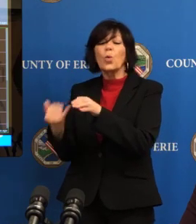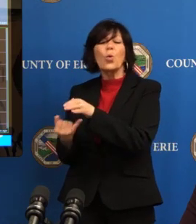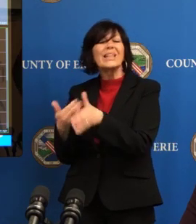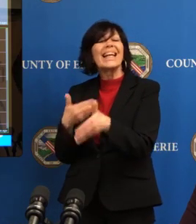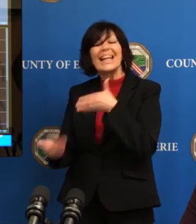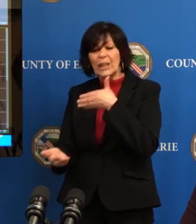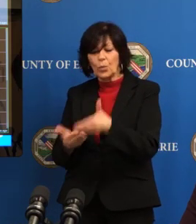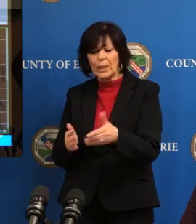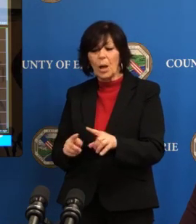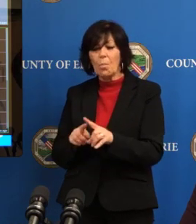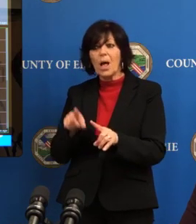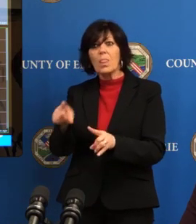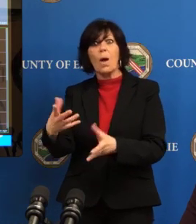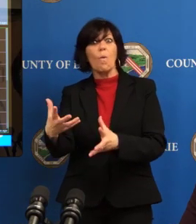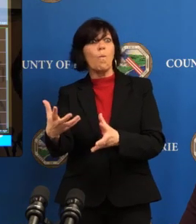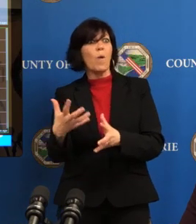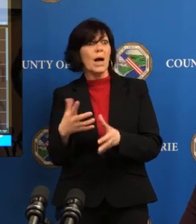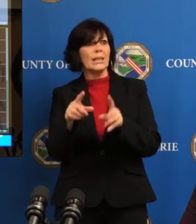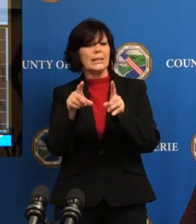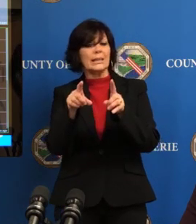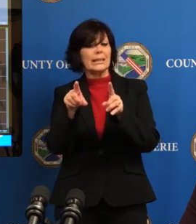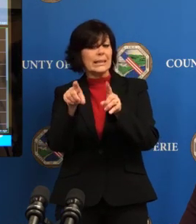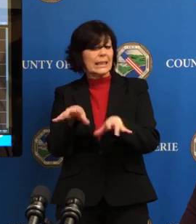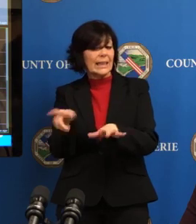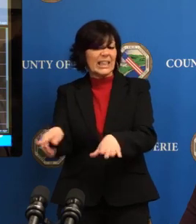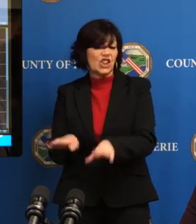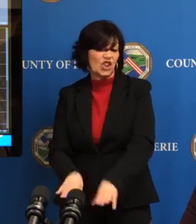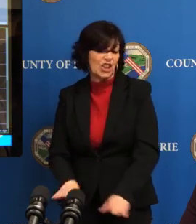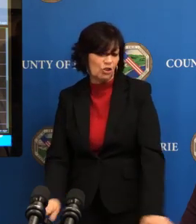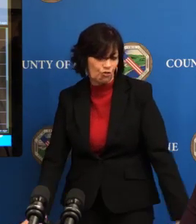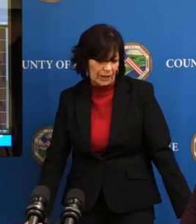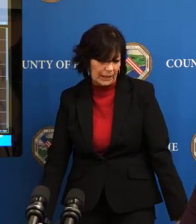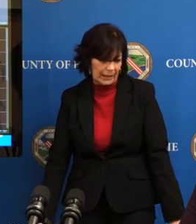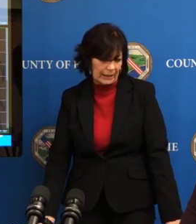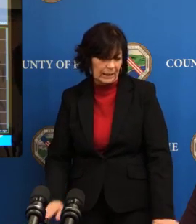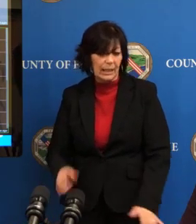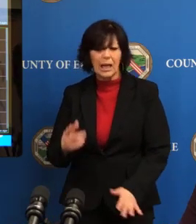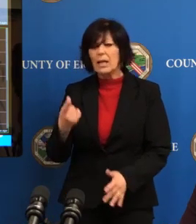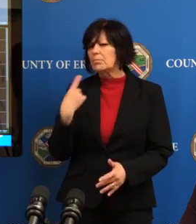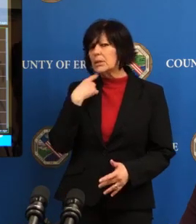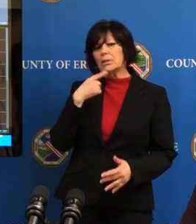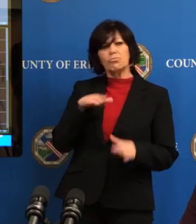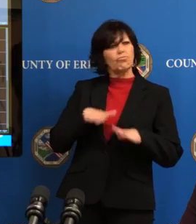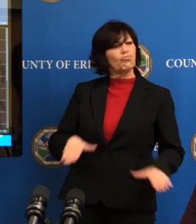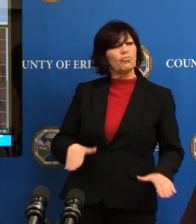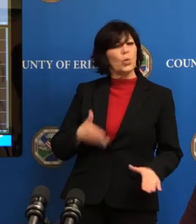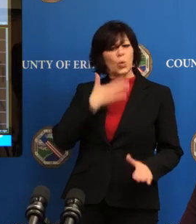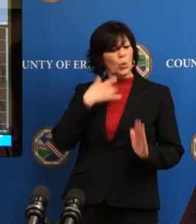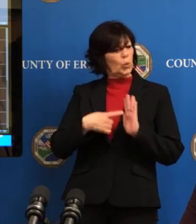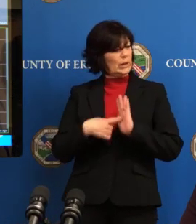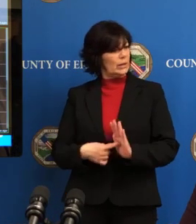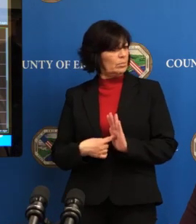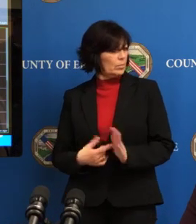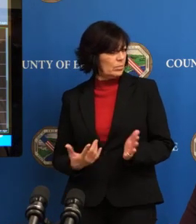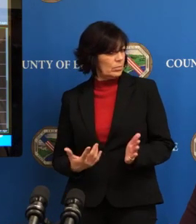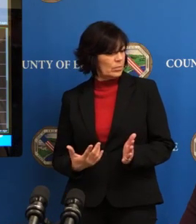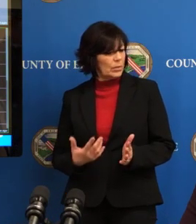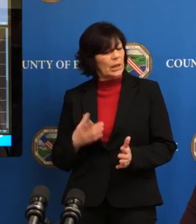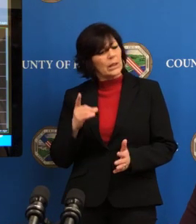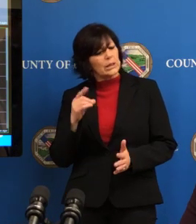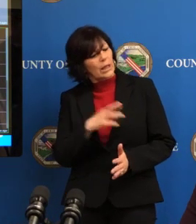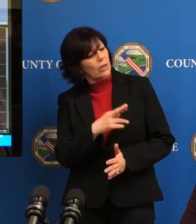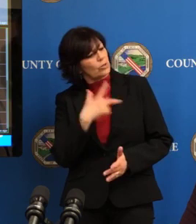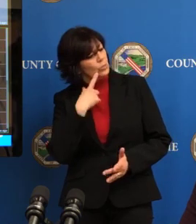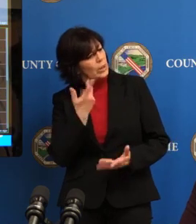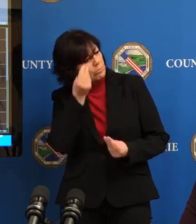they insisted on testing their children, even though the children were asymptomatic. Dr. Burstein, can you shed